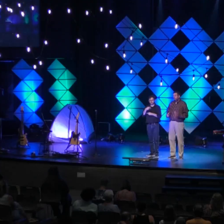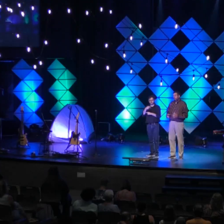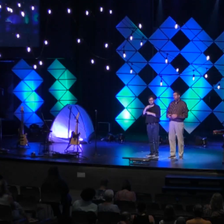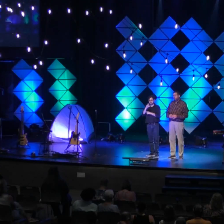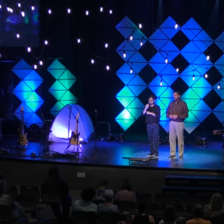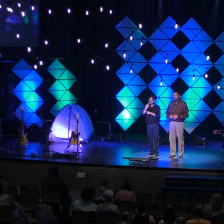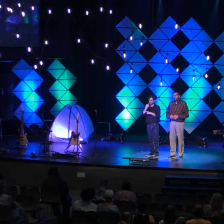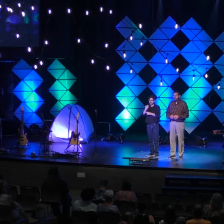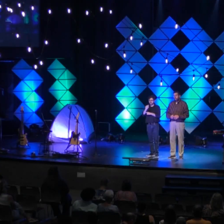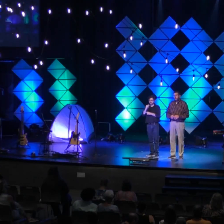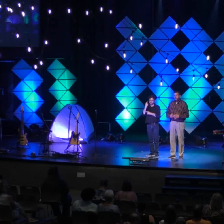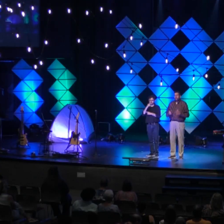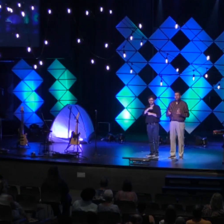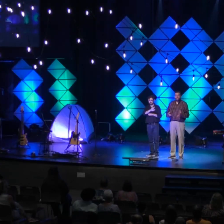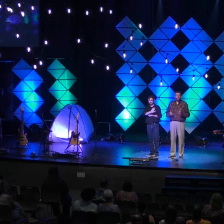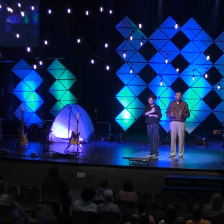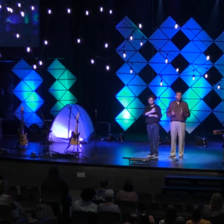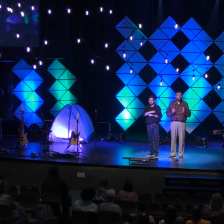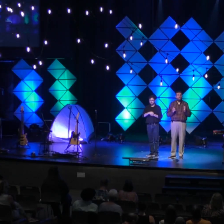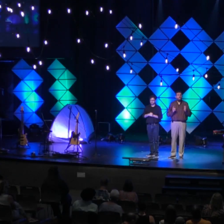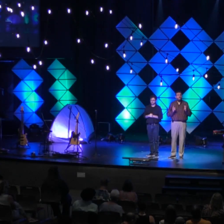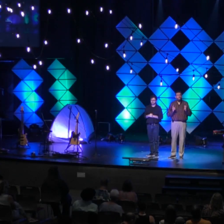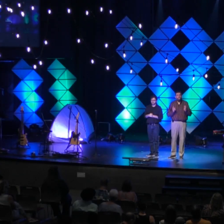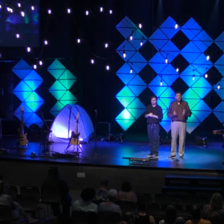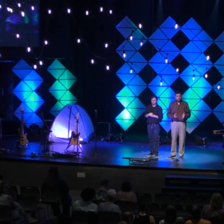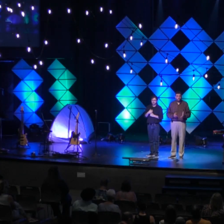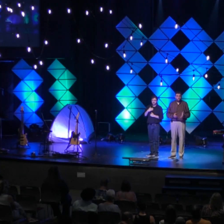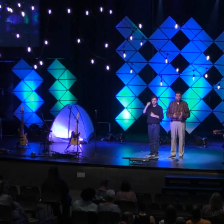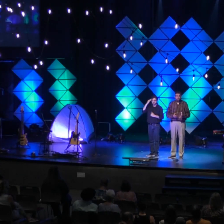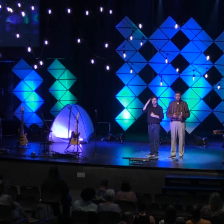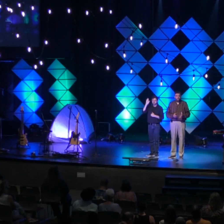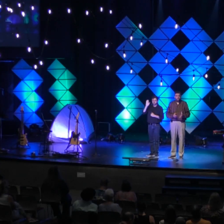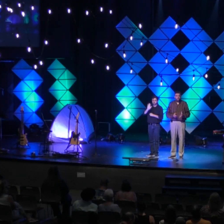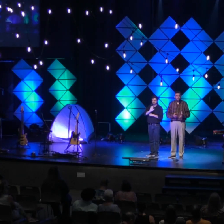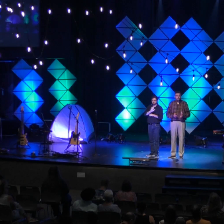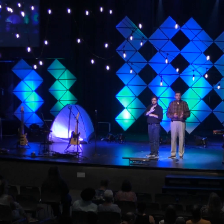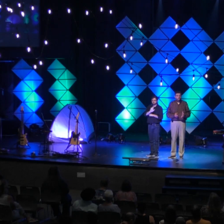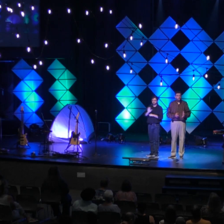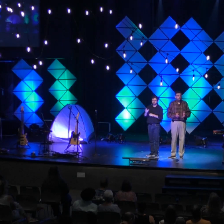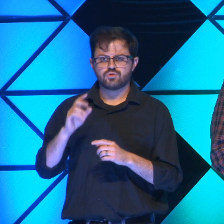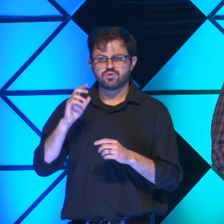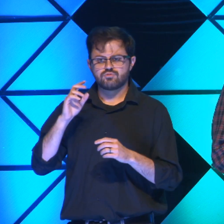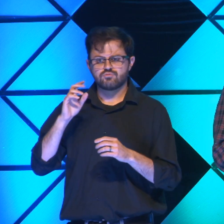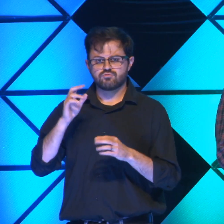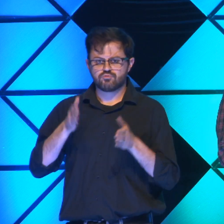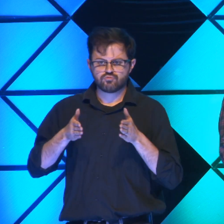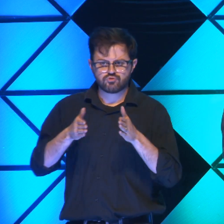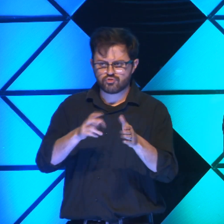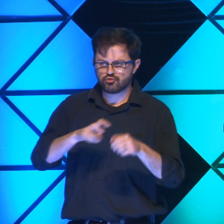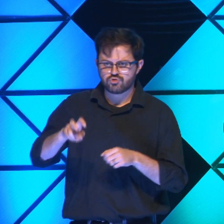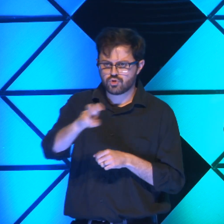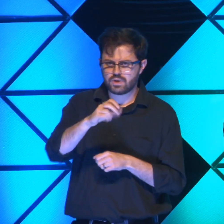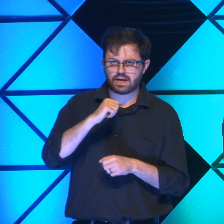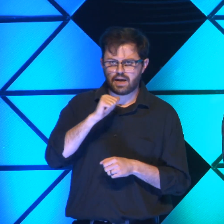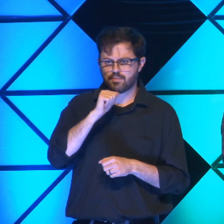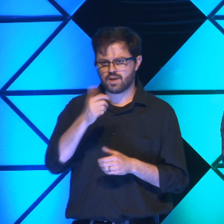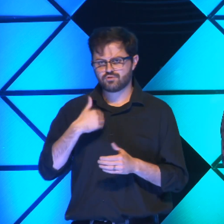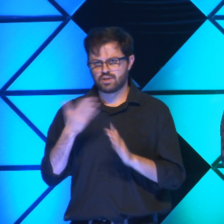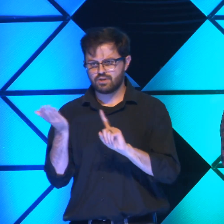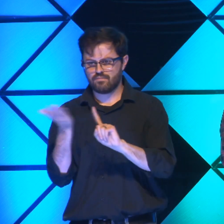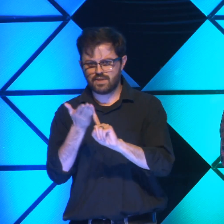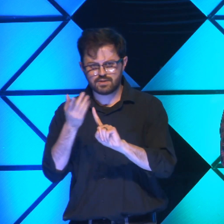you should be on. I only hope that you see the value of being on the road for